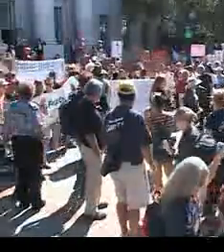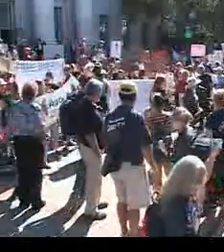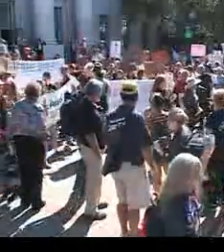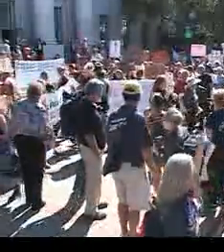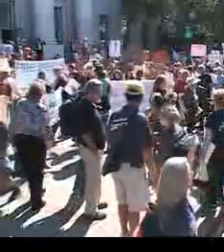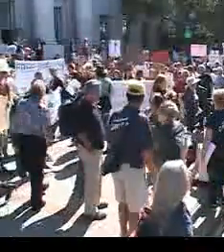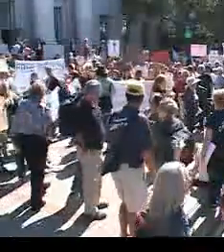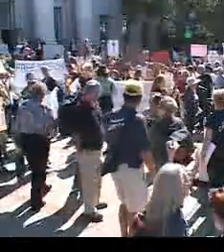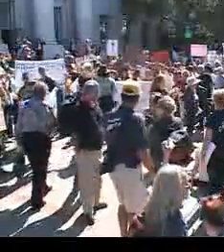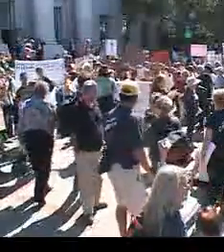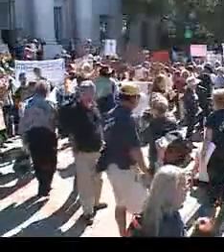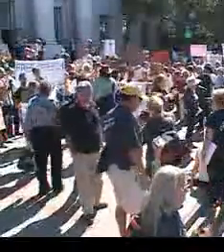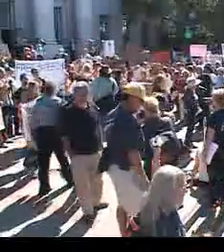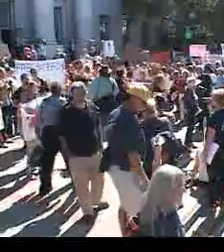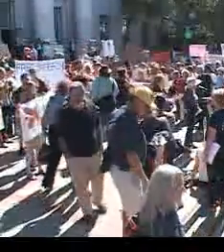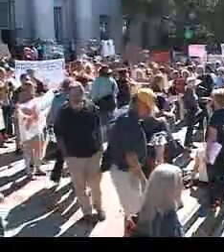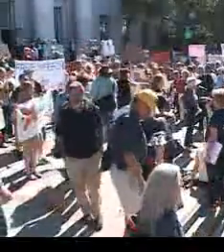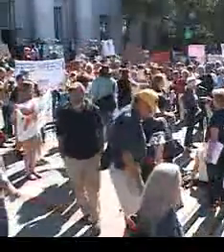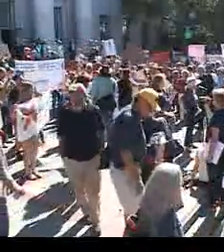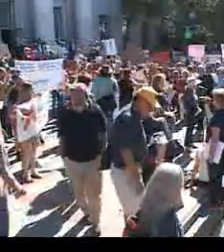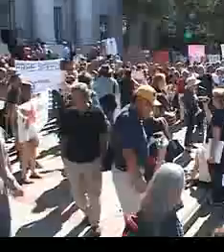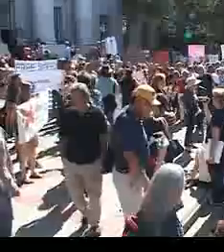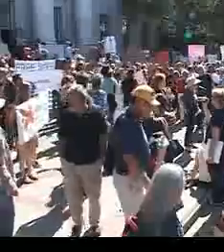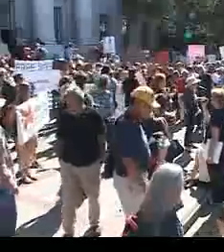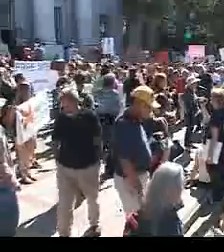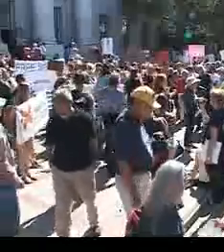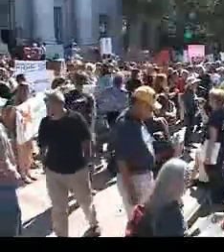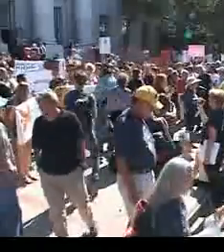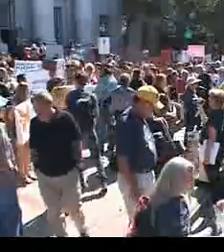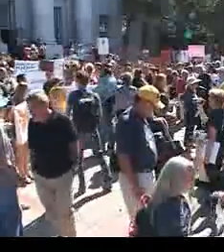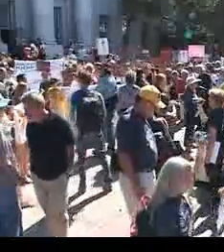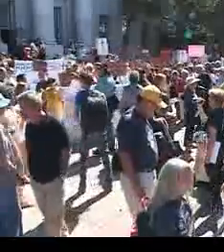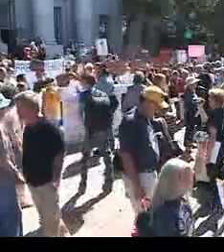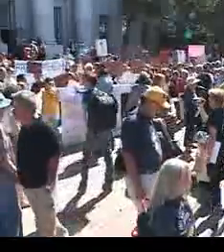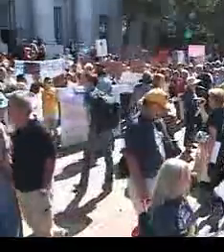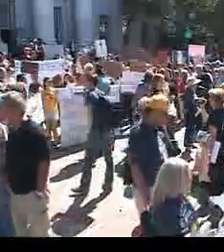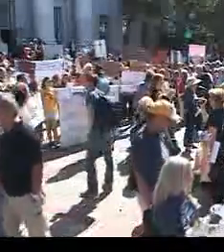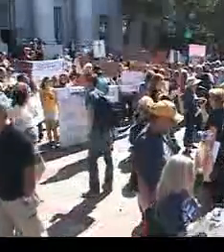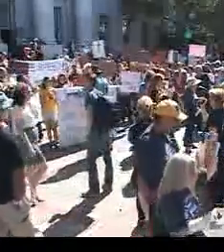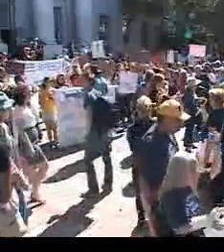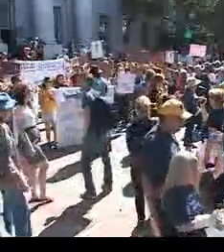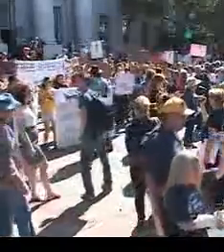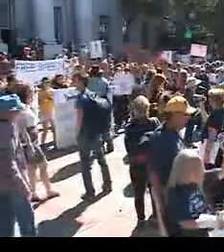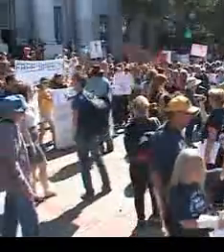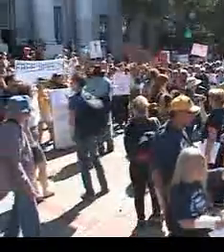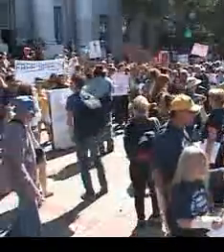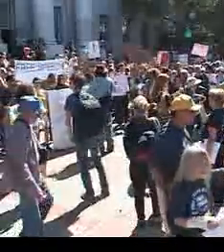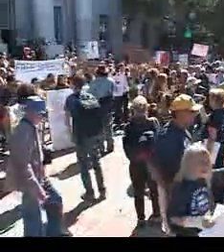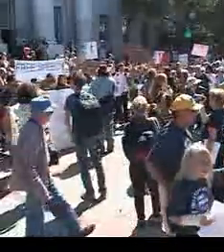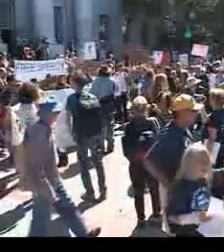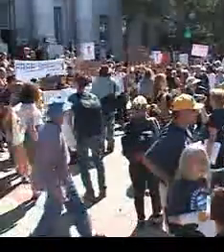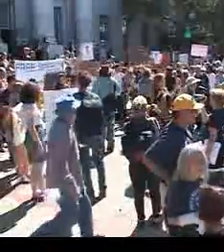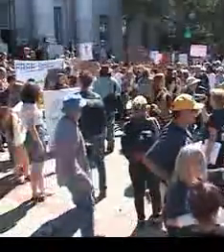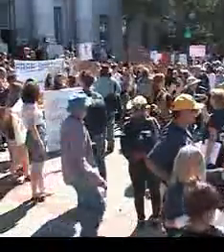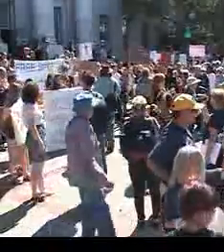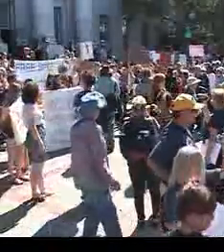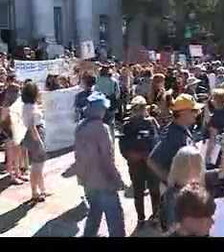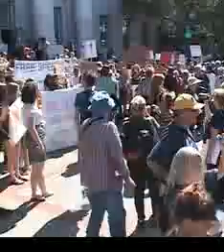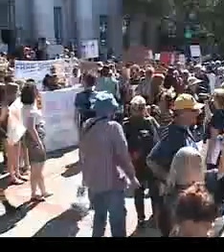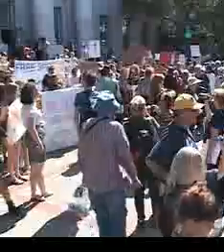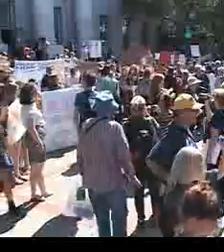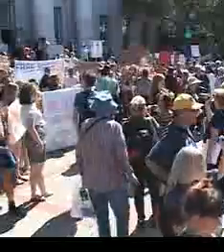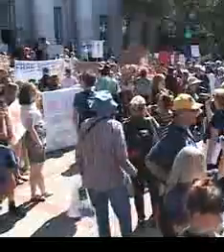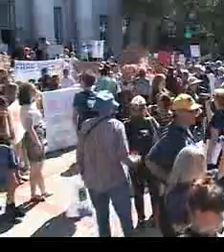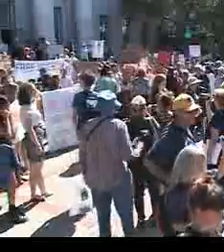time to time, but people have resisted. And today, they still enjoy that right and